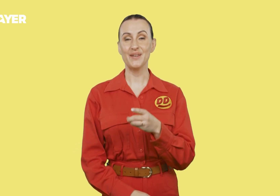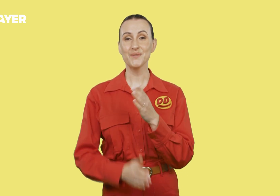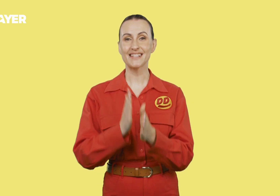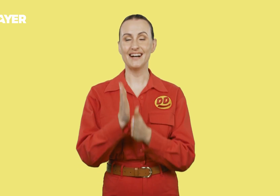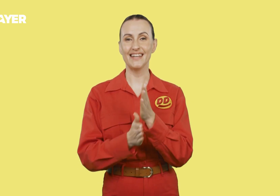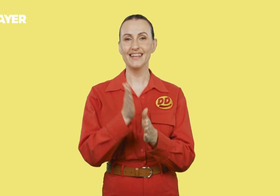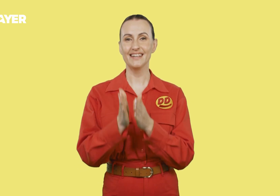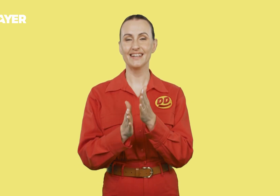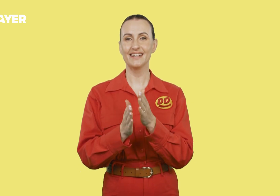You sign.